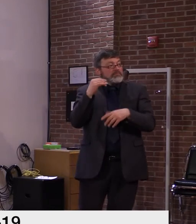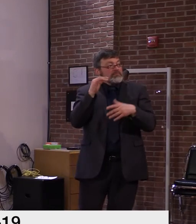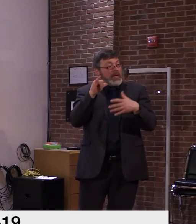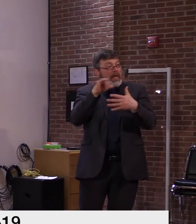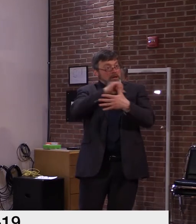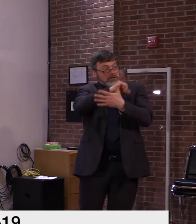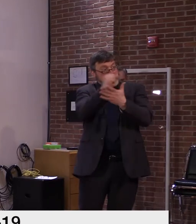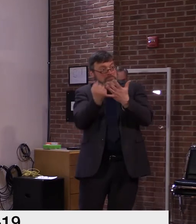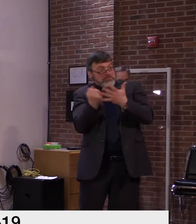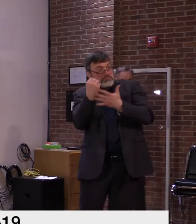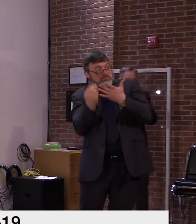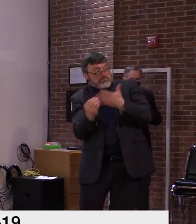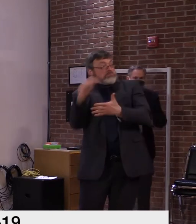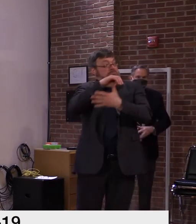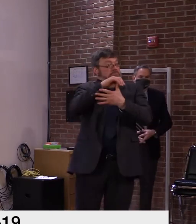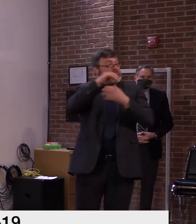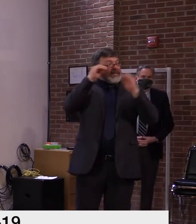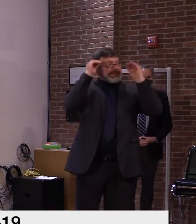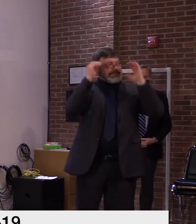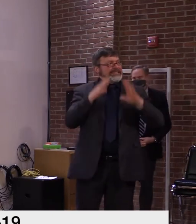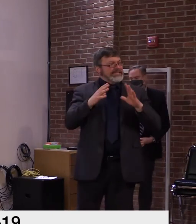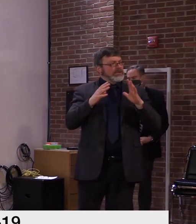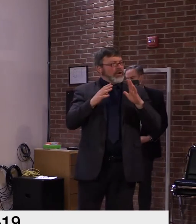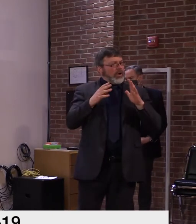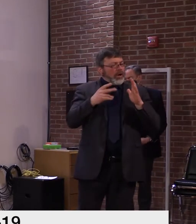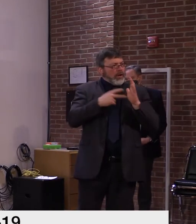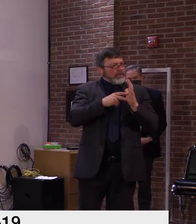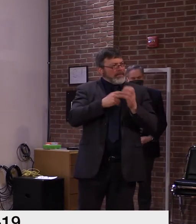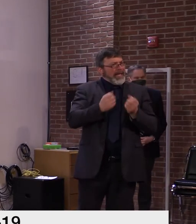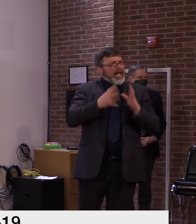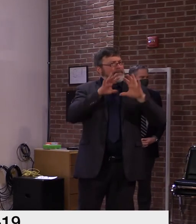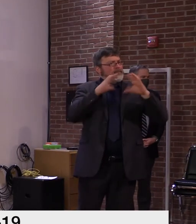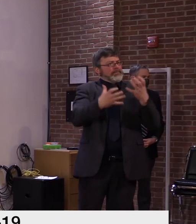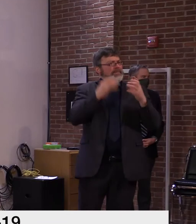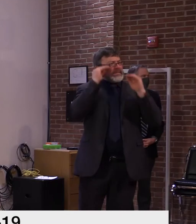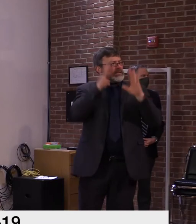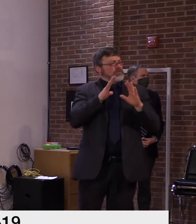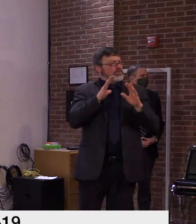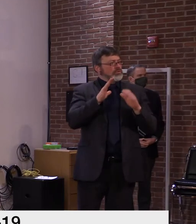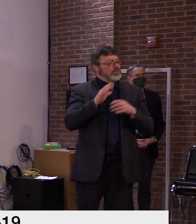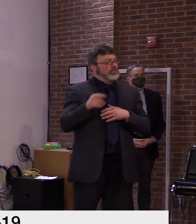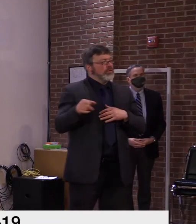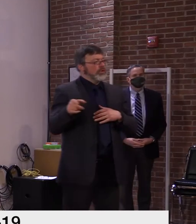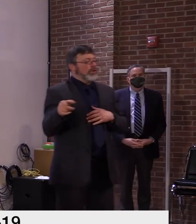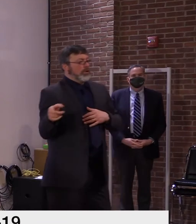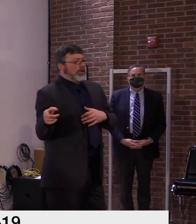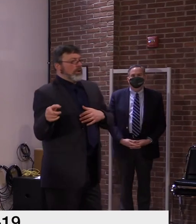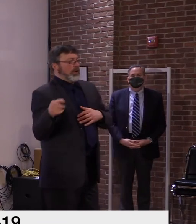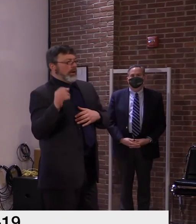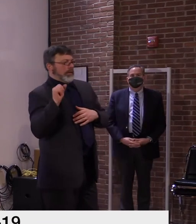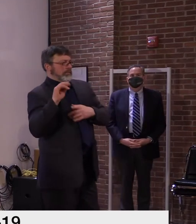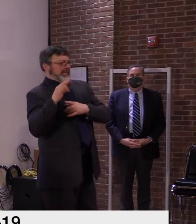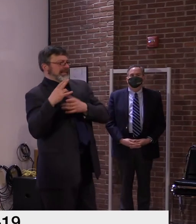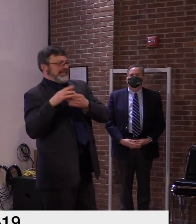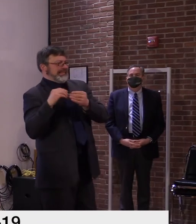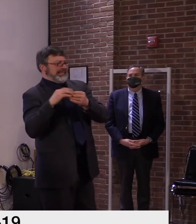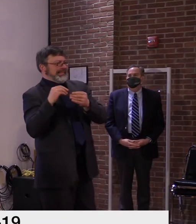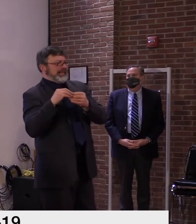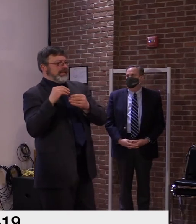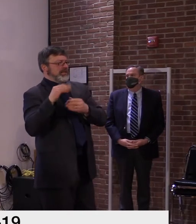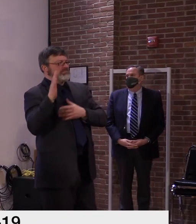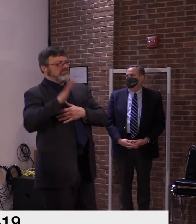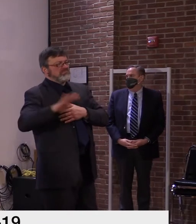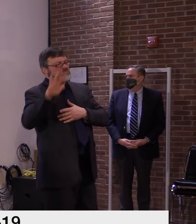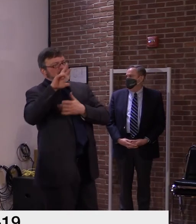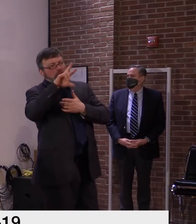We're looking at approximately, with childcare, just over 30,000. Great.